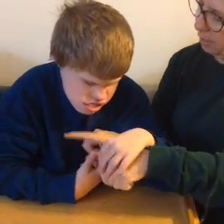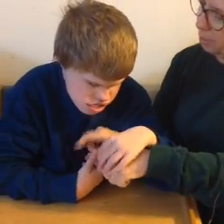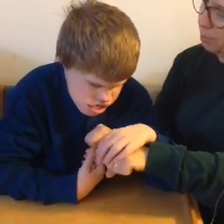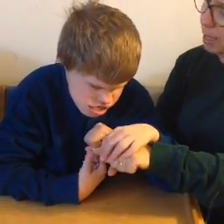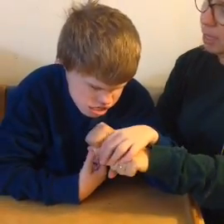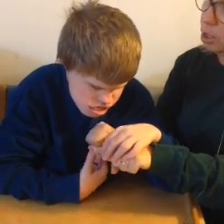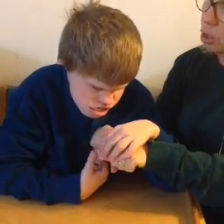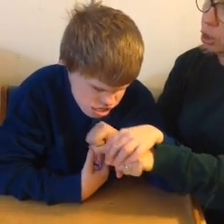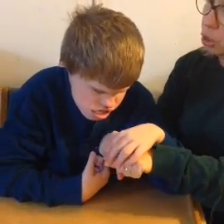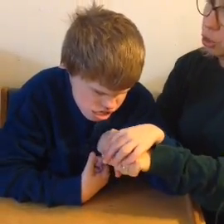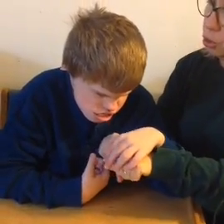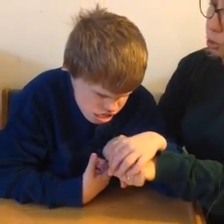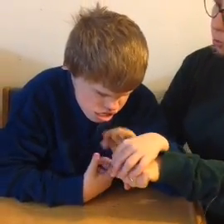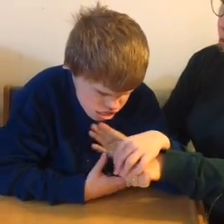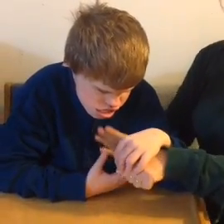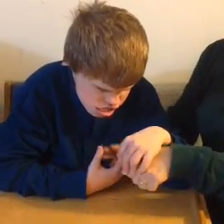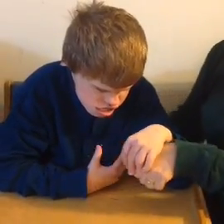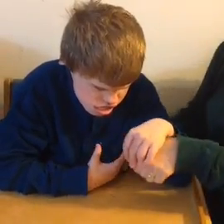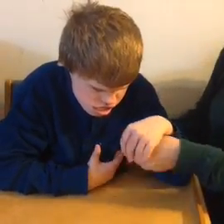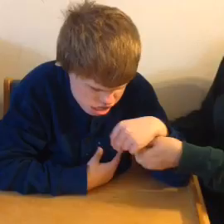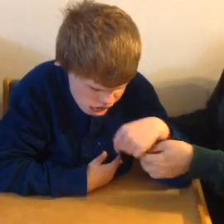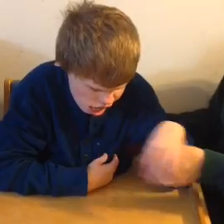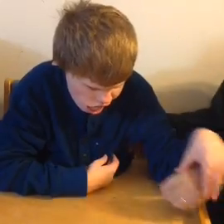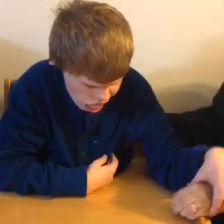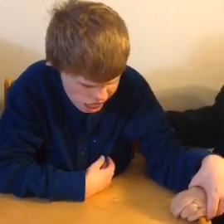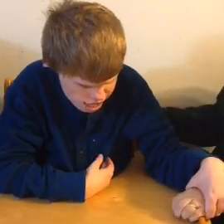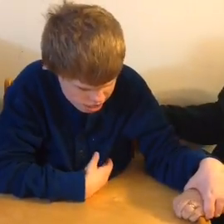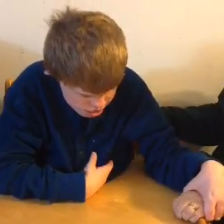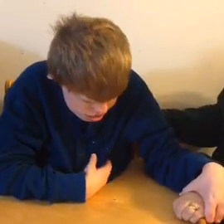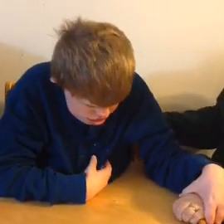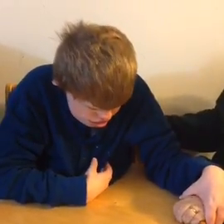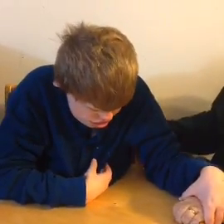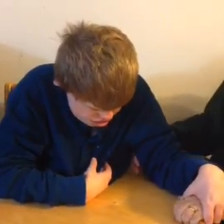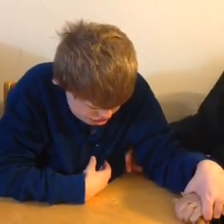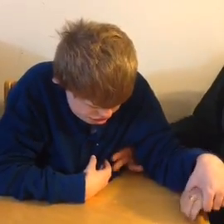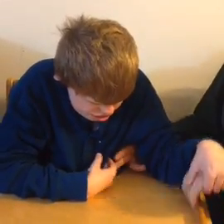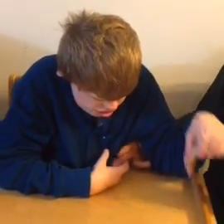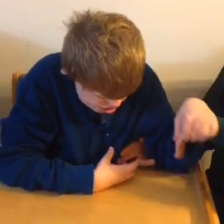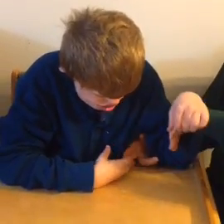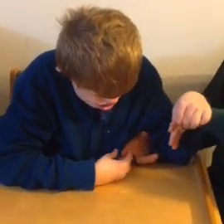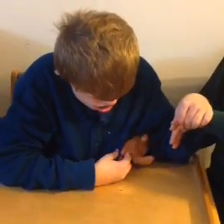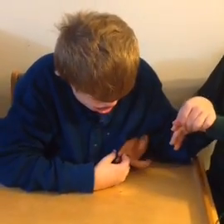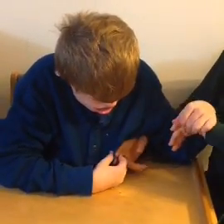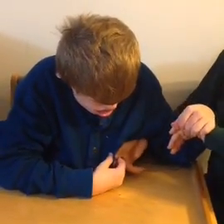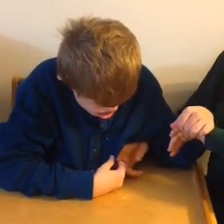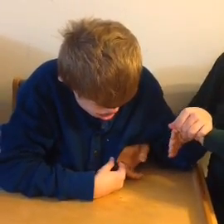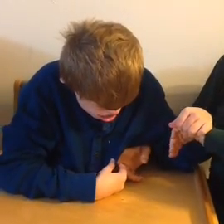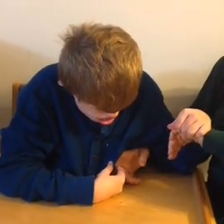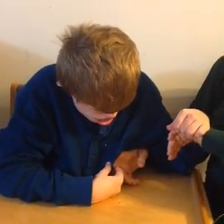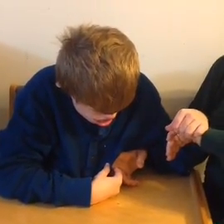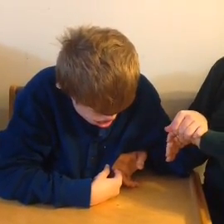you sign shoe? You sign. You sign. You sign shoe.